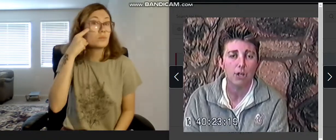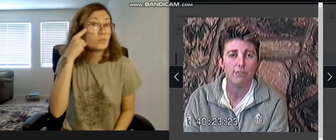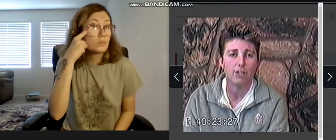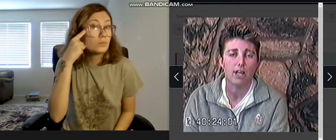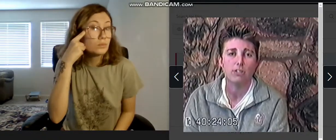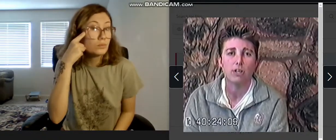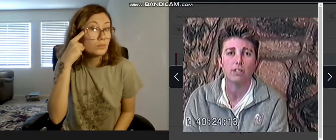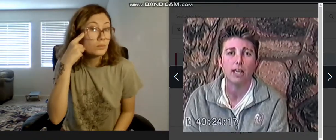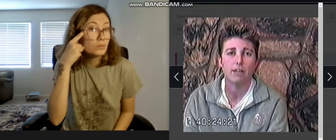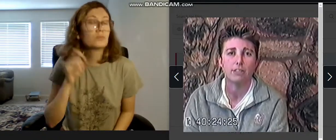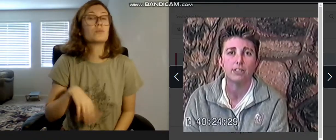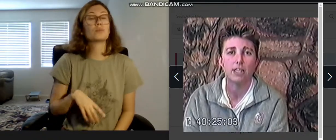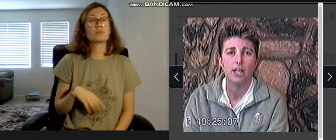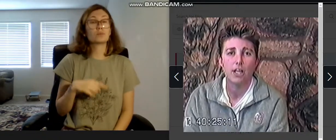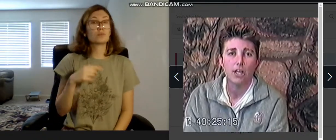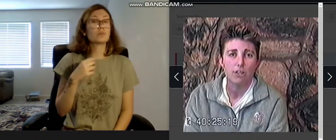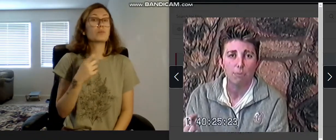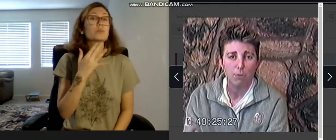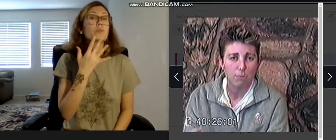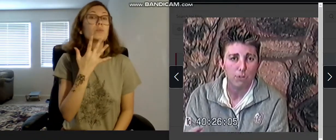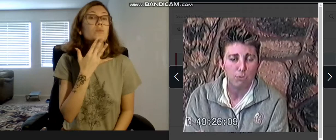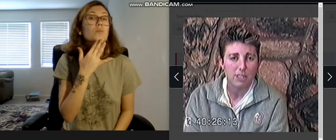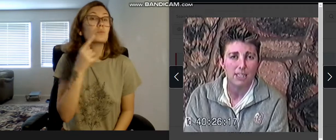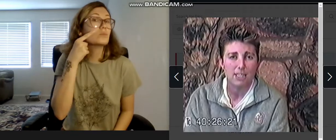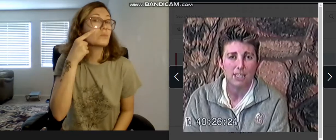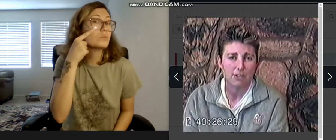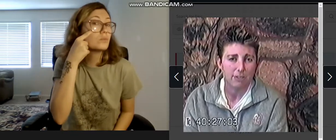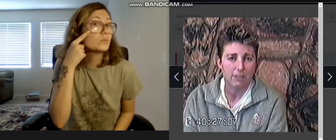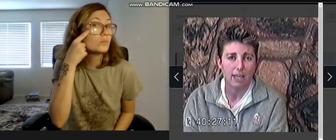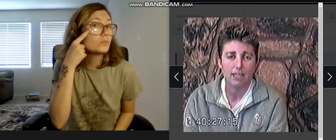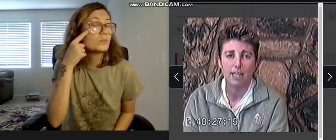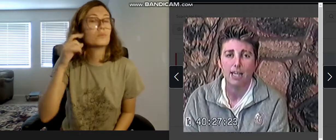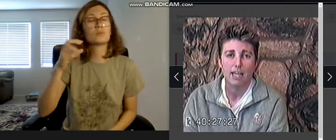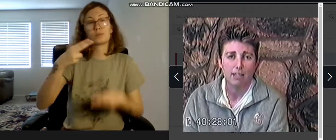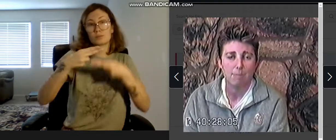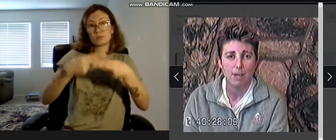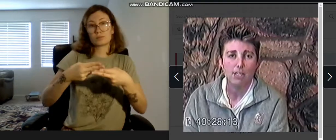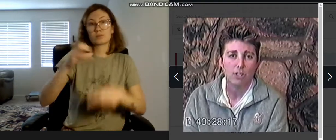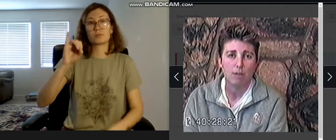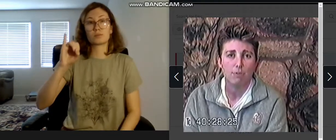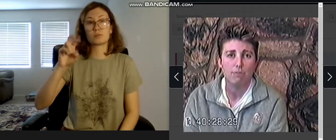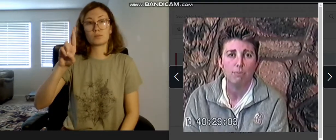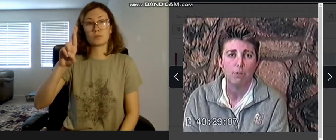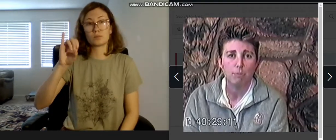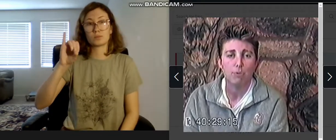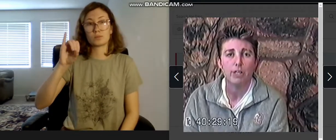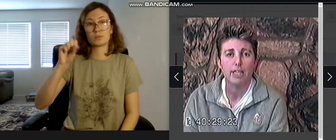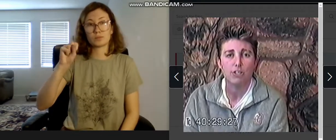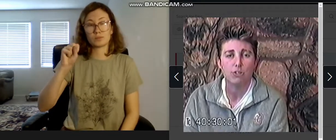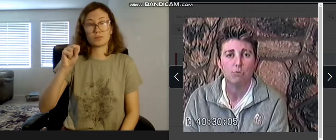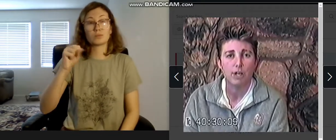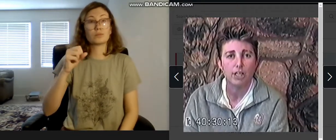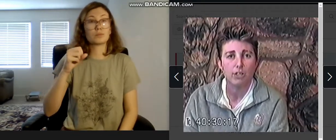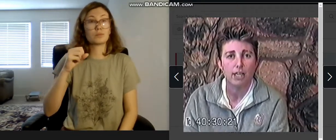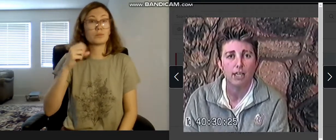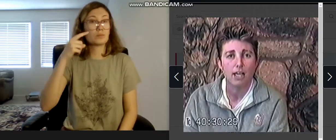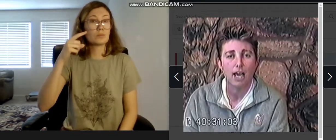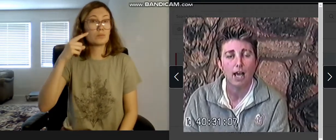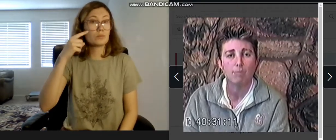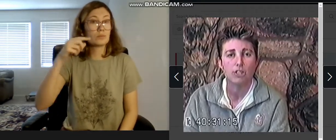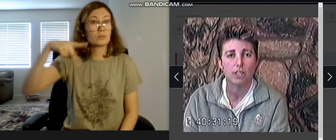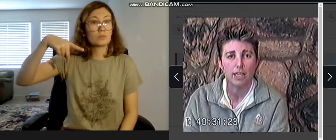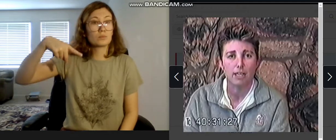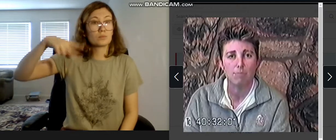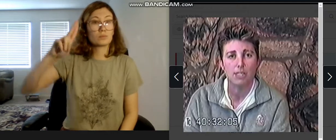colored part of your eye is called the iris. The pupil is what's in the center of that. And the main job of the pupil is to regulate